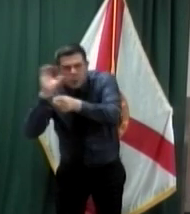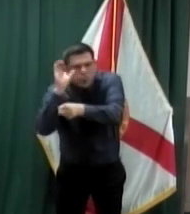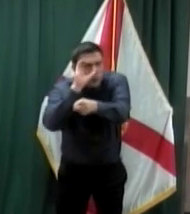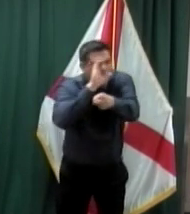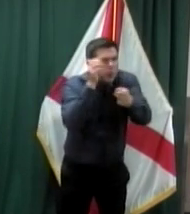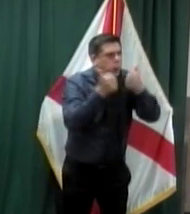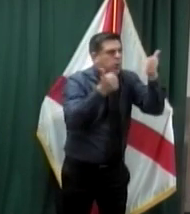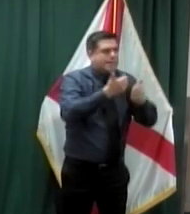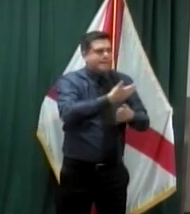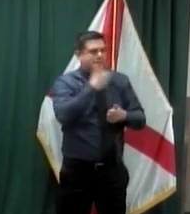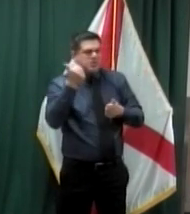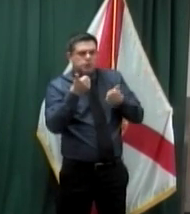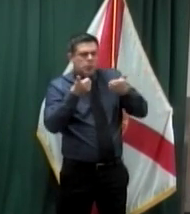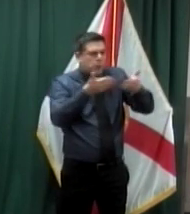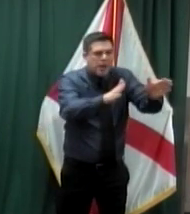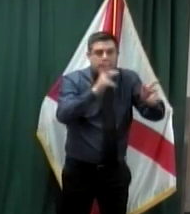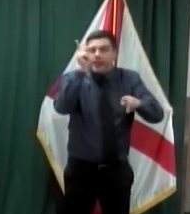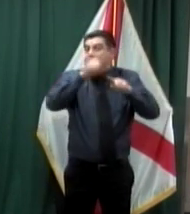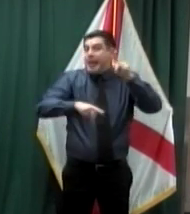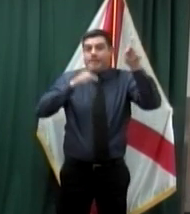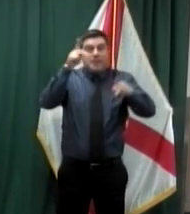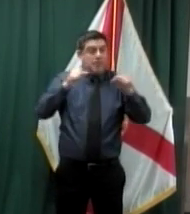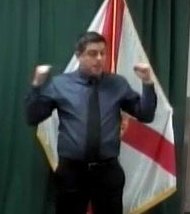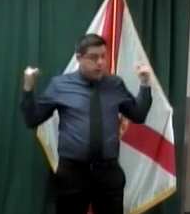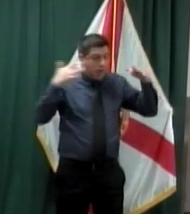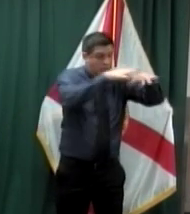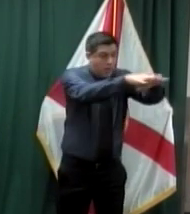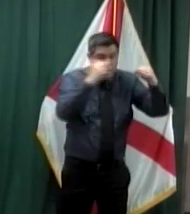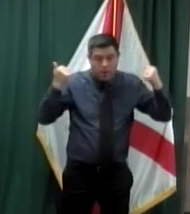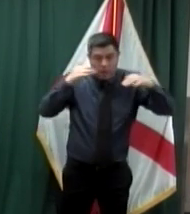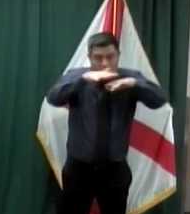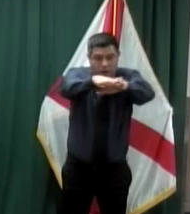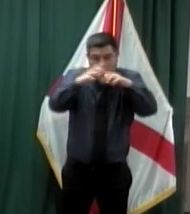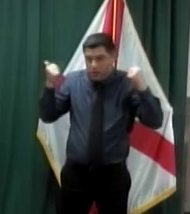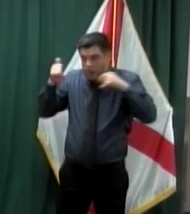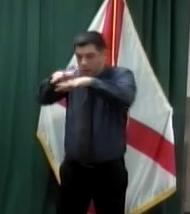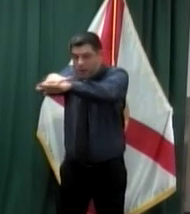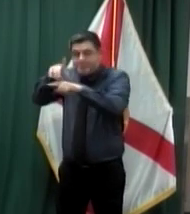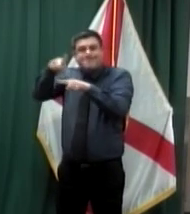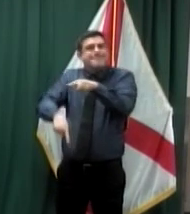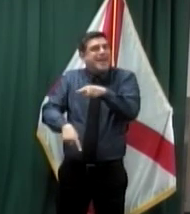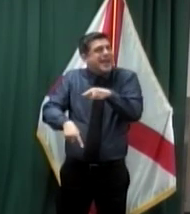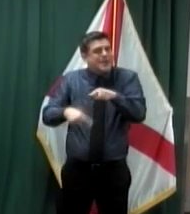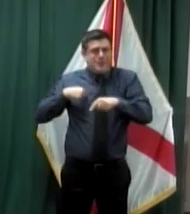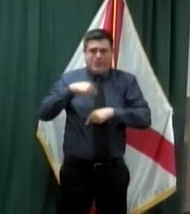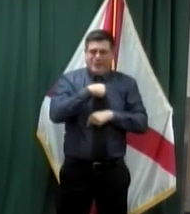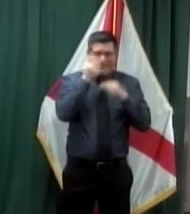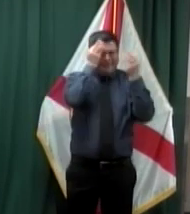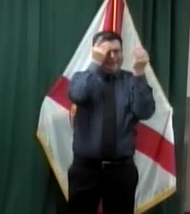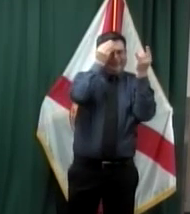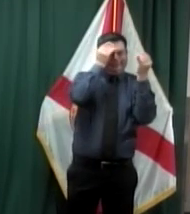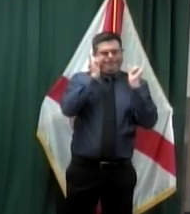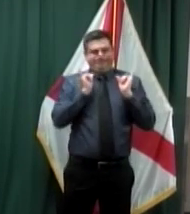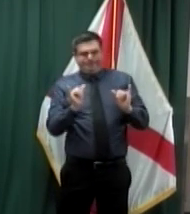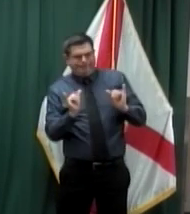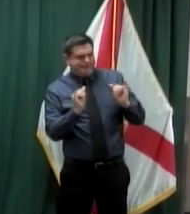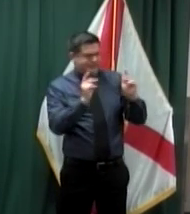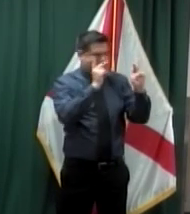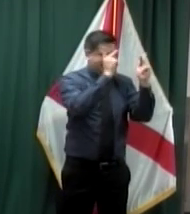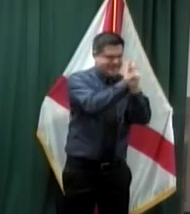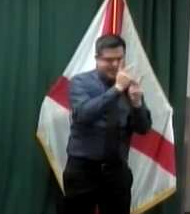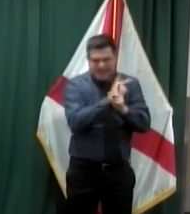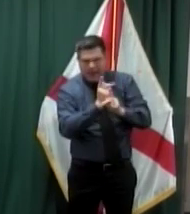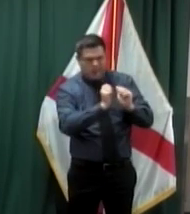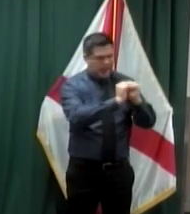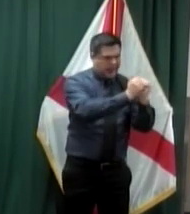people separated, smaller groups, certain feeding times for individual groups inside of the shelter to